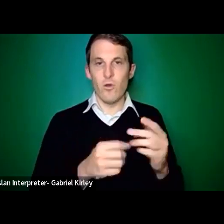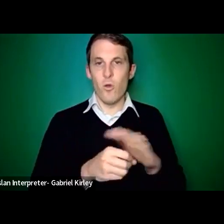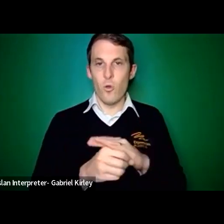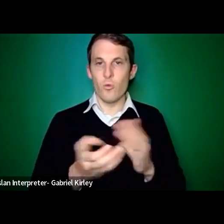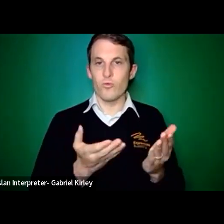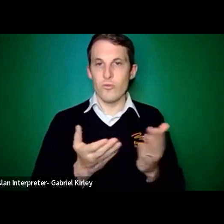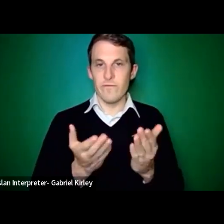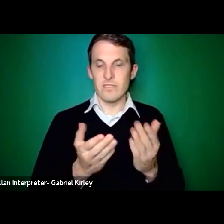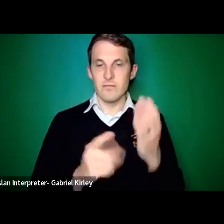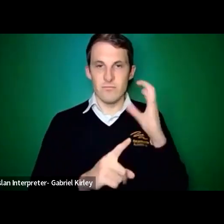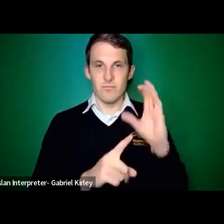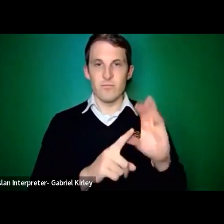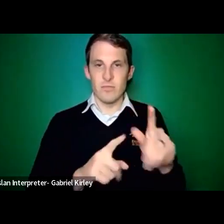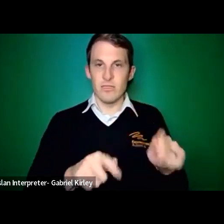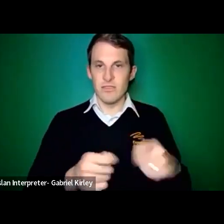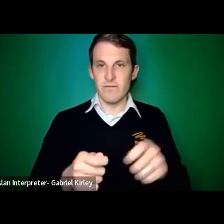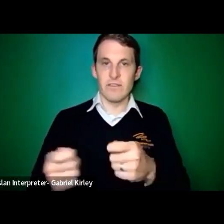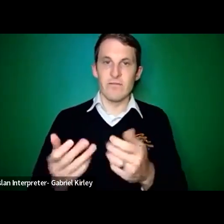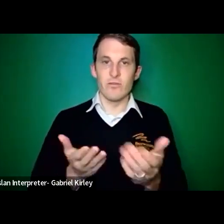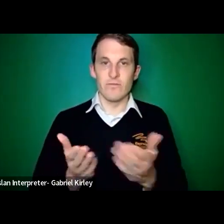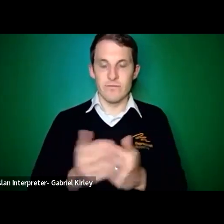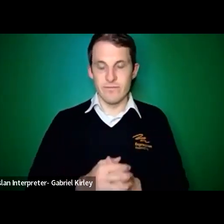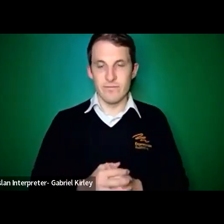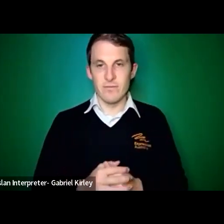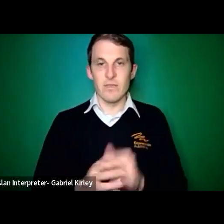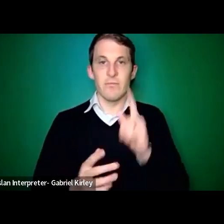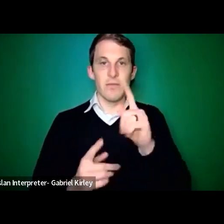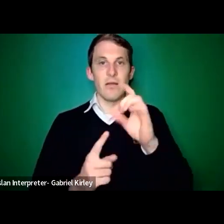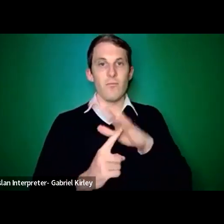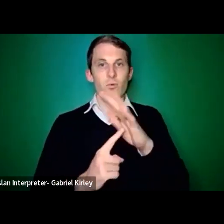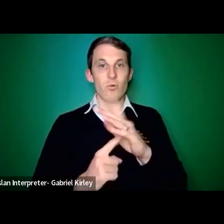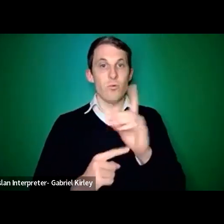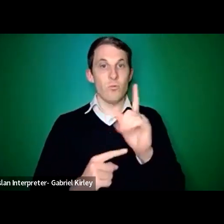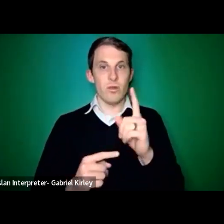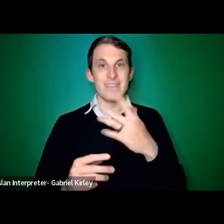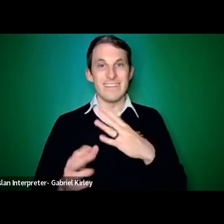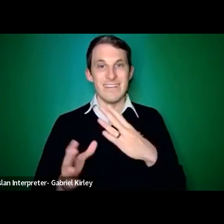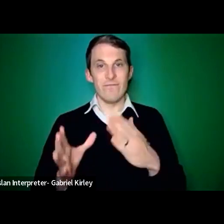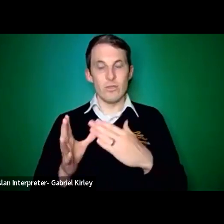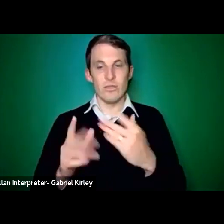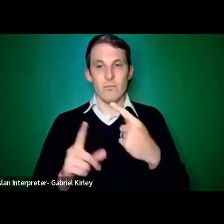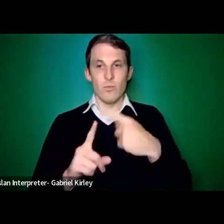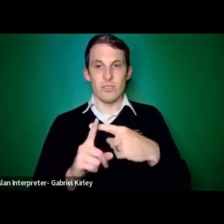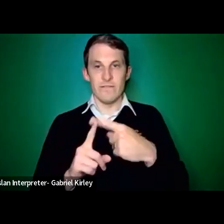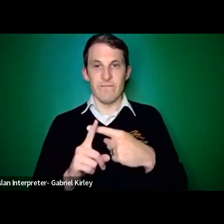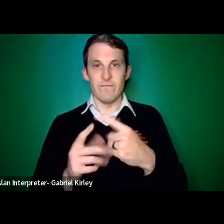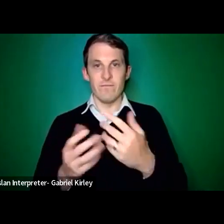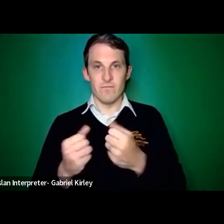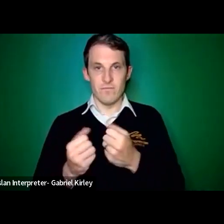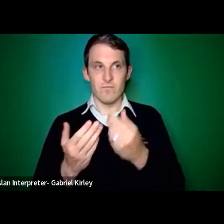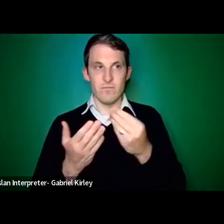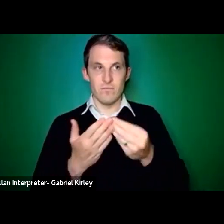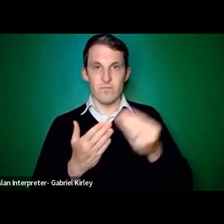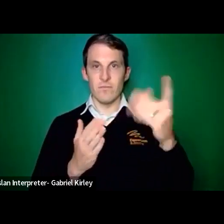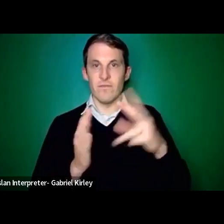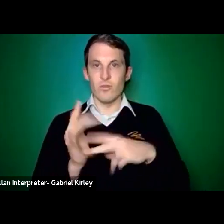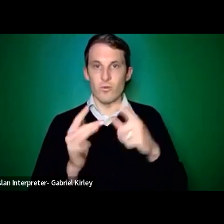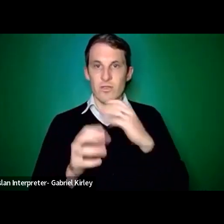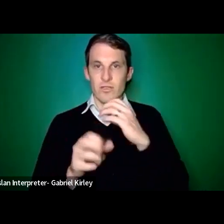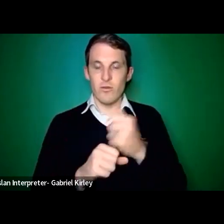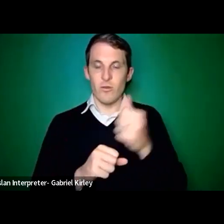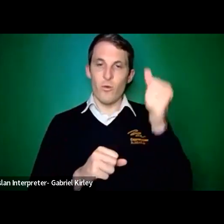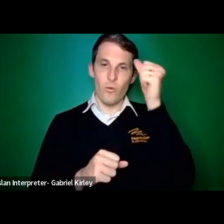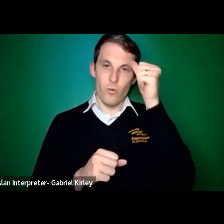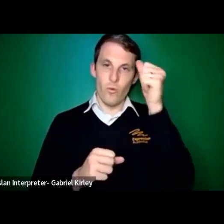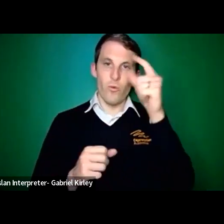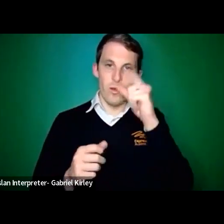delivering these things. But the important step here, Rosemary, is you need to actually have your positive test registered with the state to actually get into this system, and